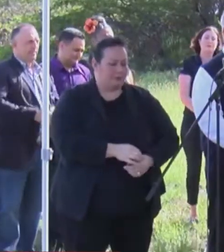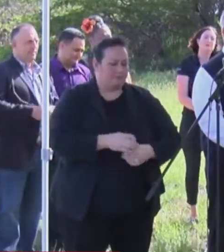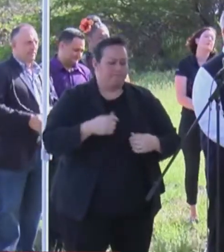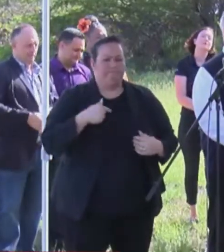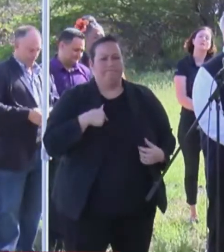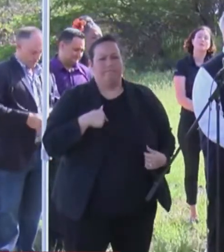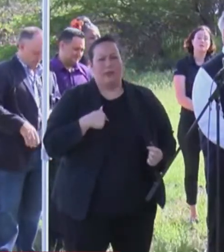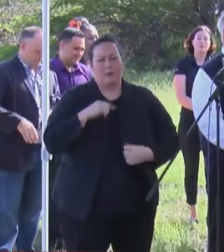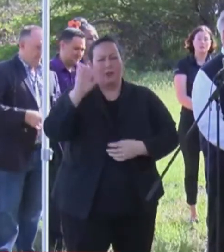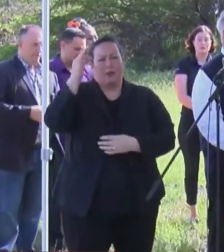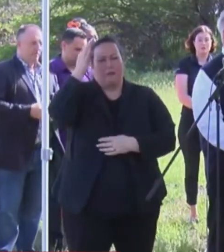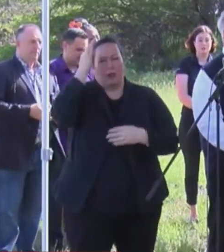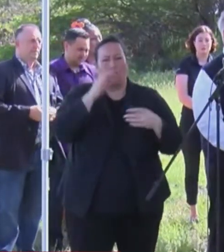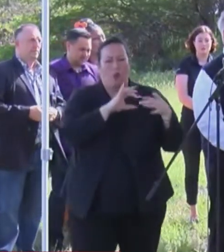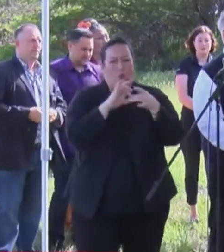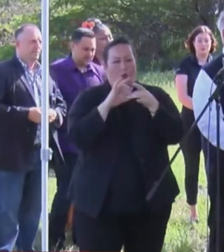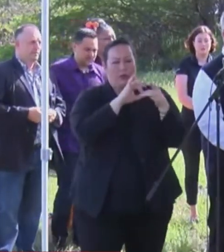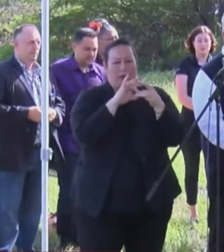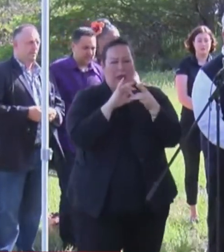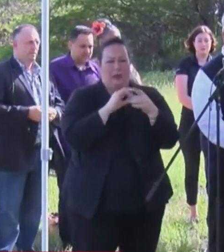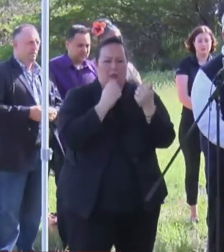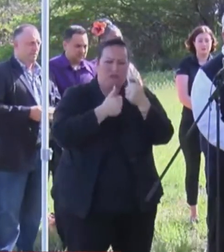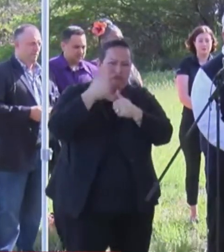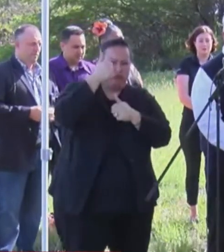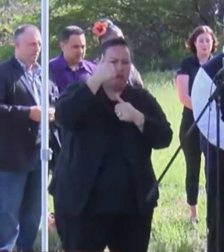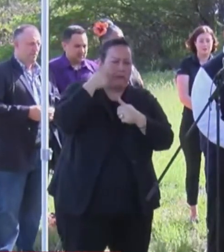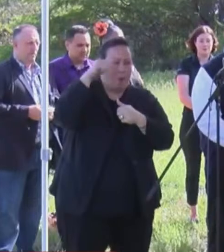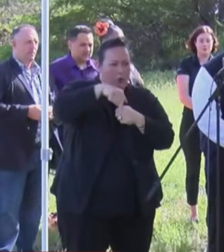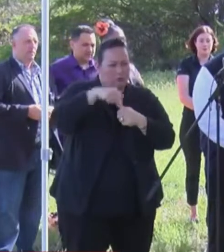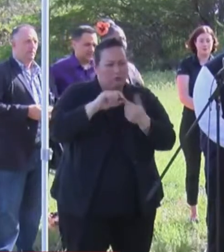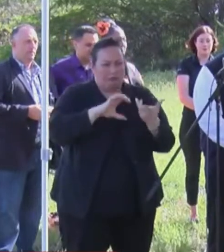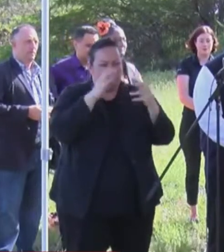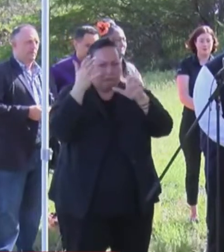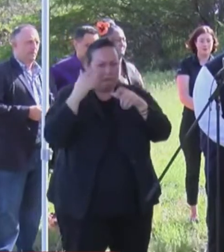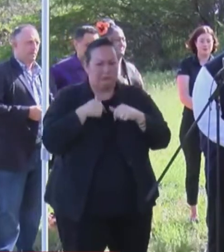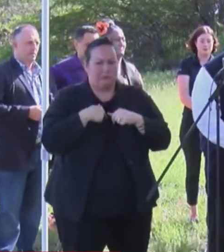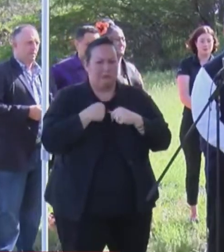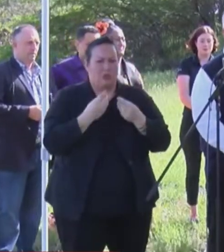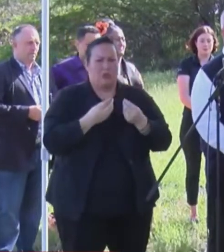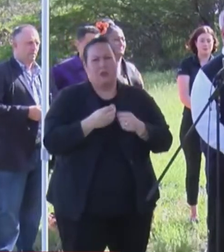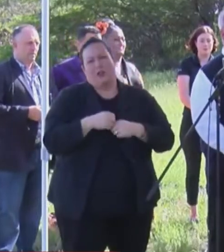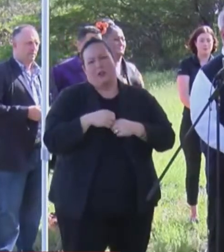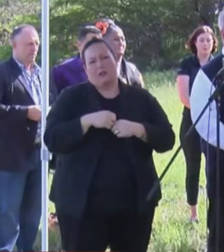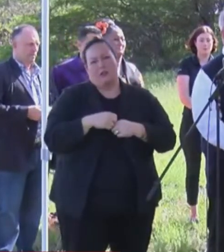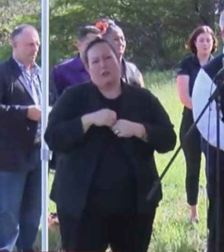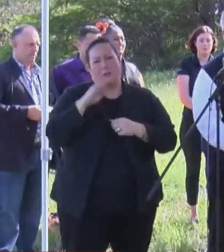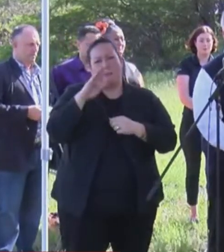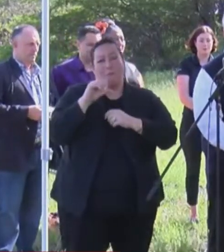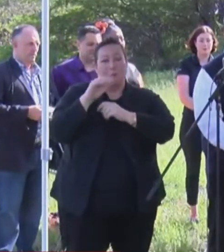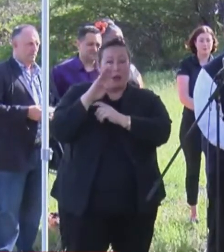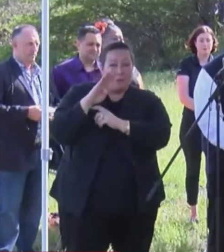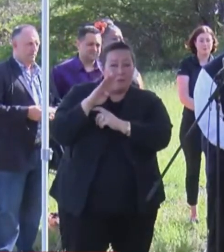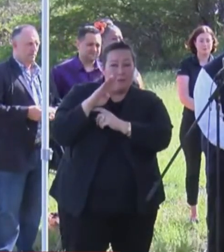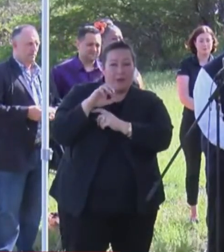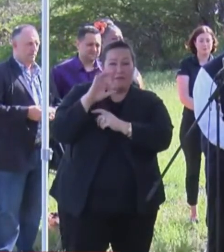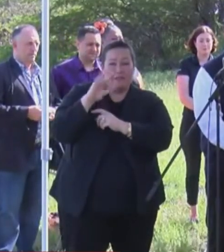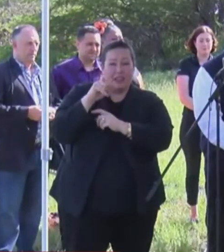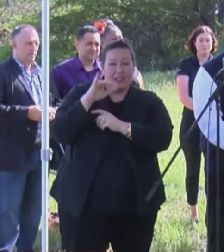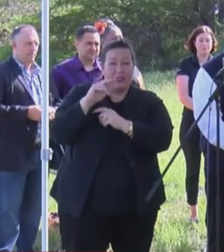I am the Federal Coordinating Officer for this disaster. Regional Administrator Fenton couldn't be here, but he sends his best to you